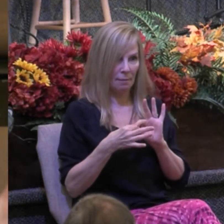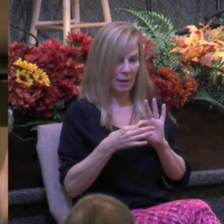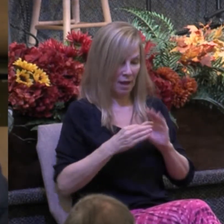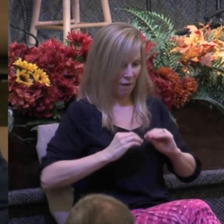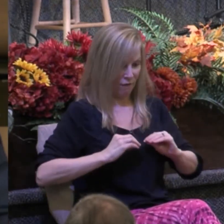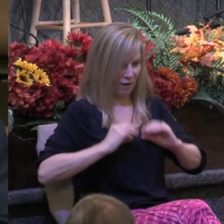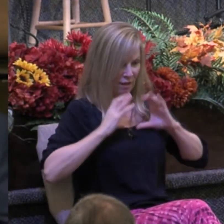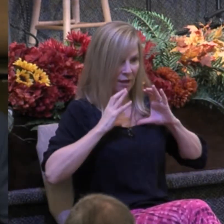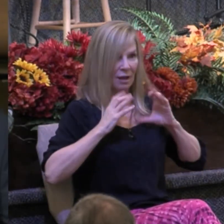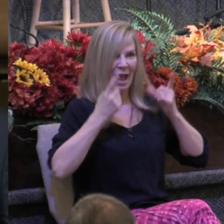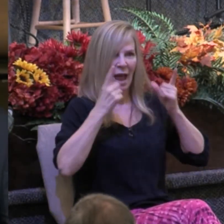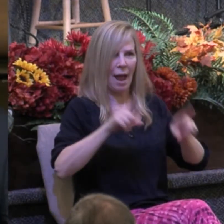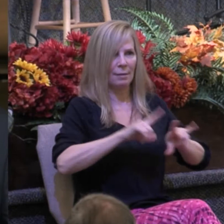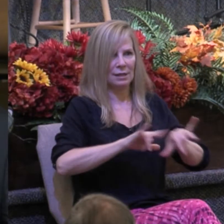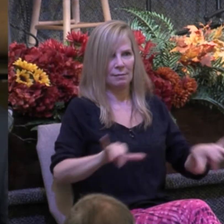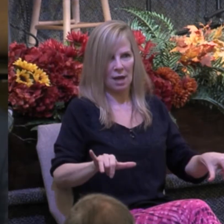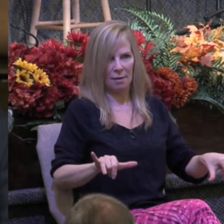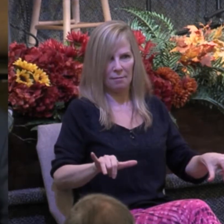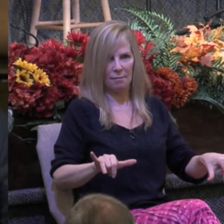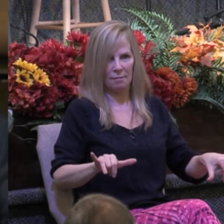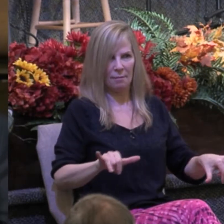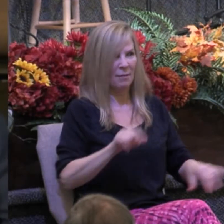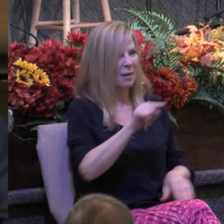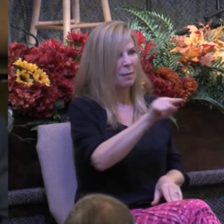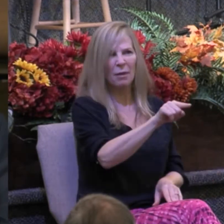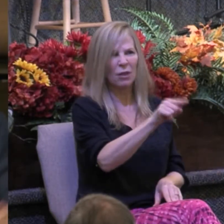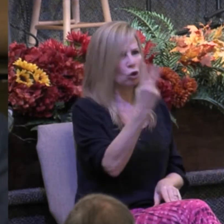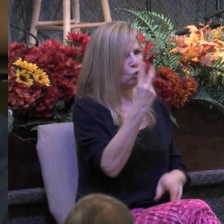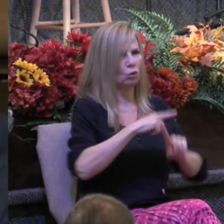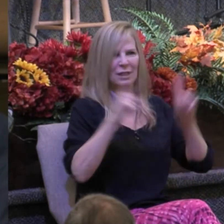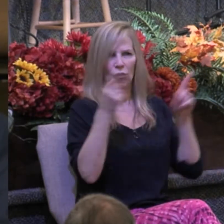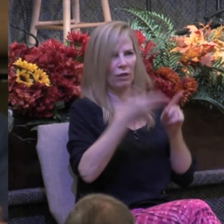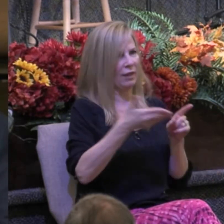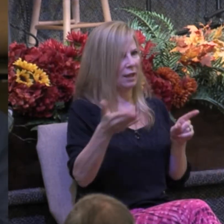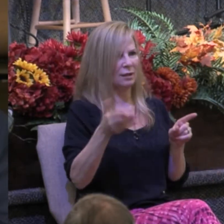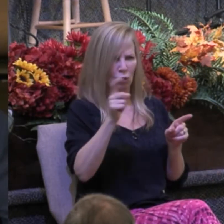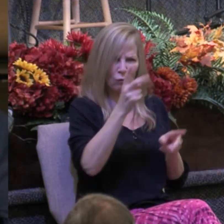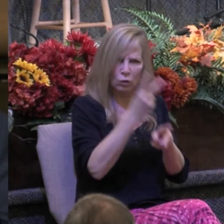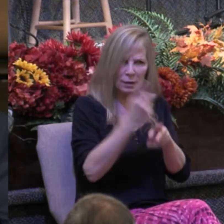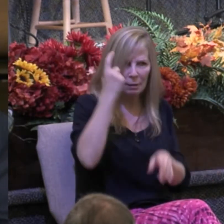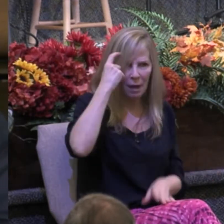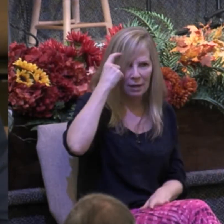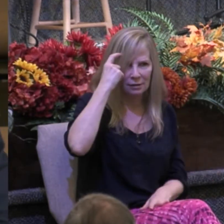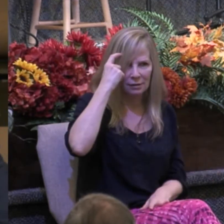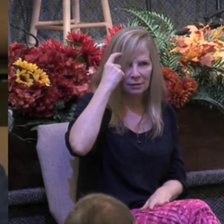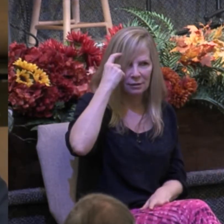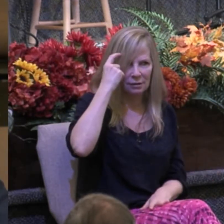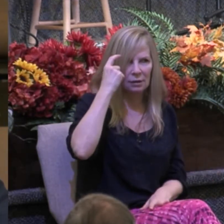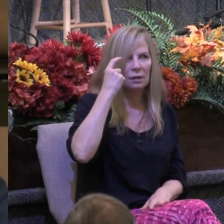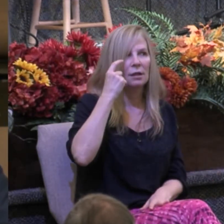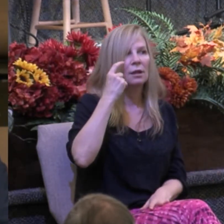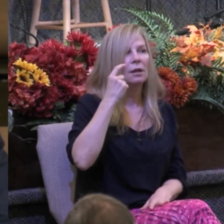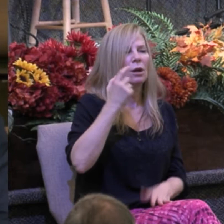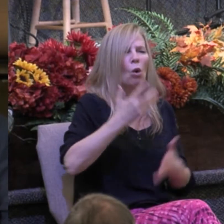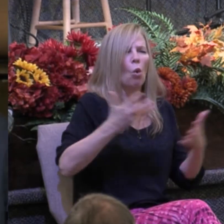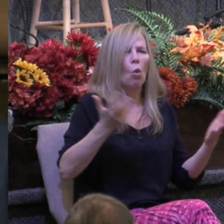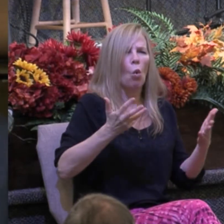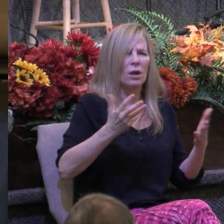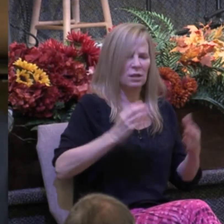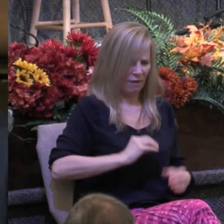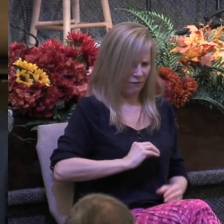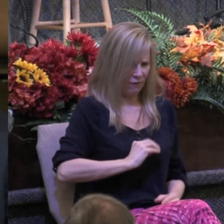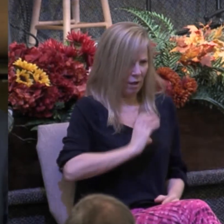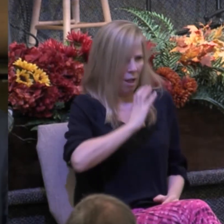same time. But they are really two distinct things, and you have to keep that in mind. So what is the filling of